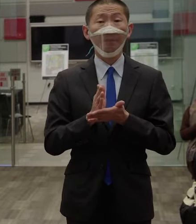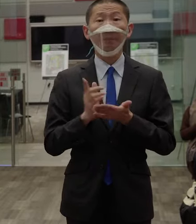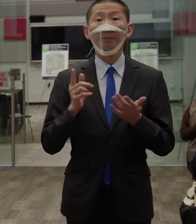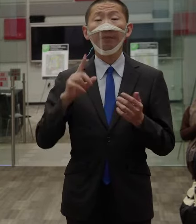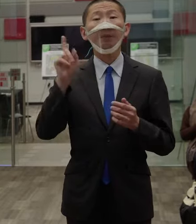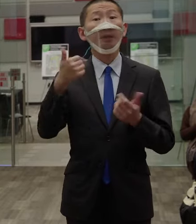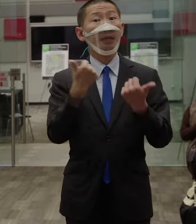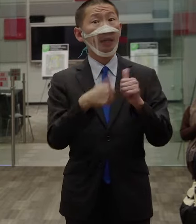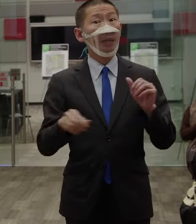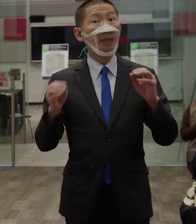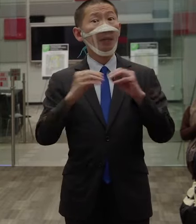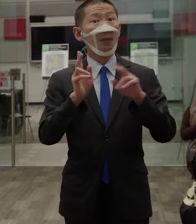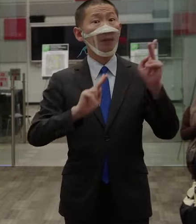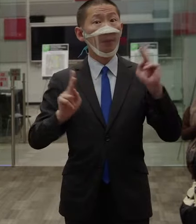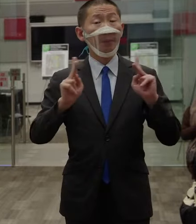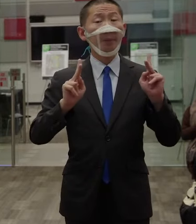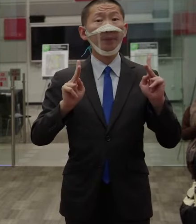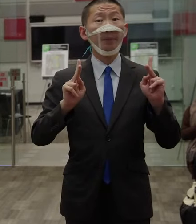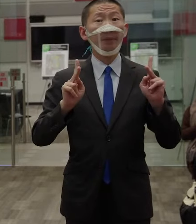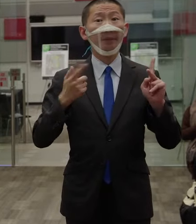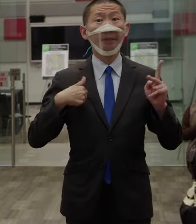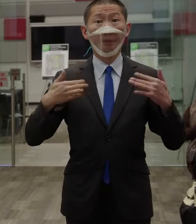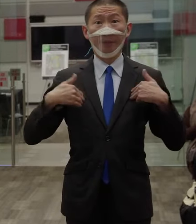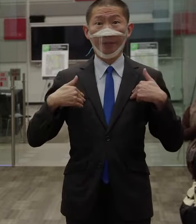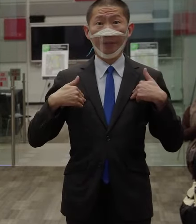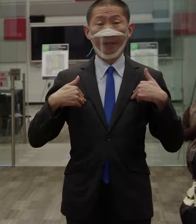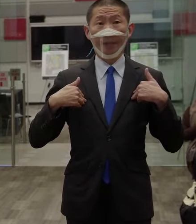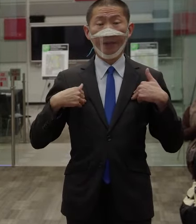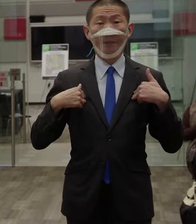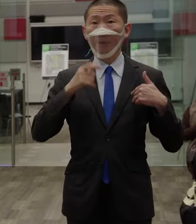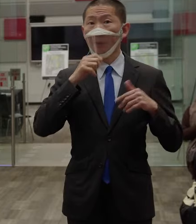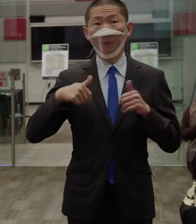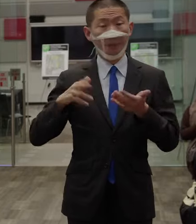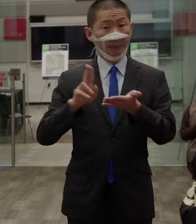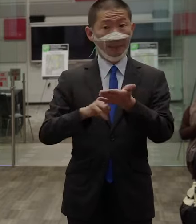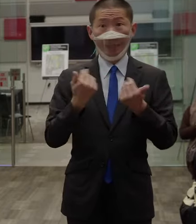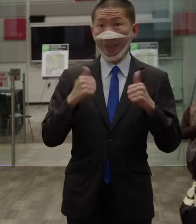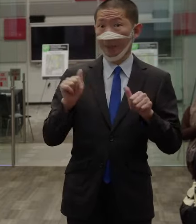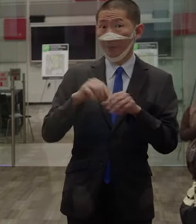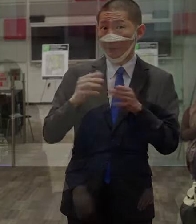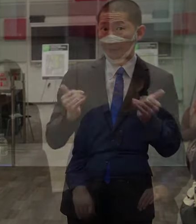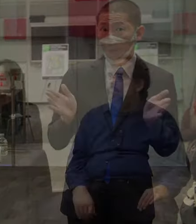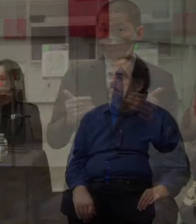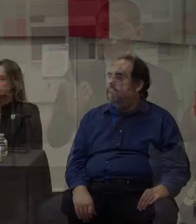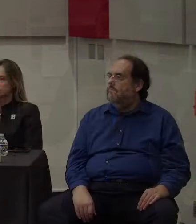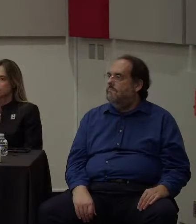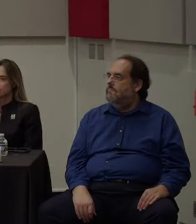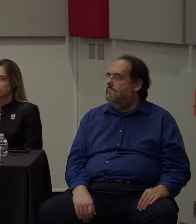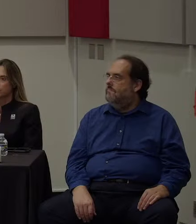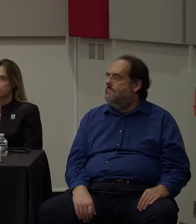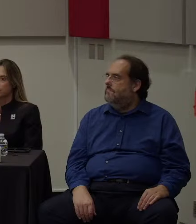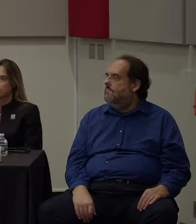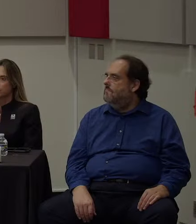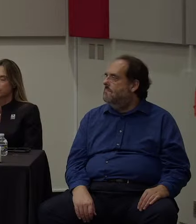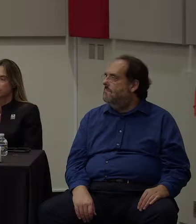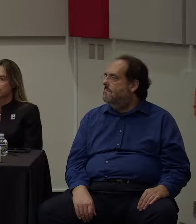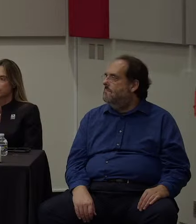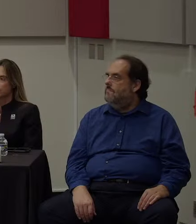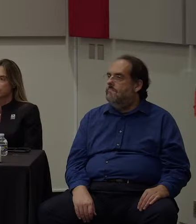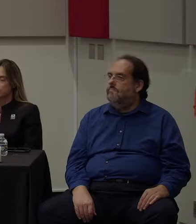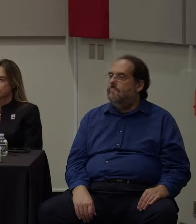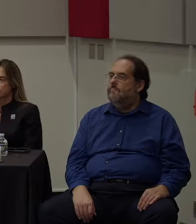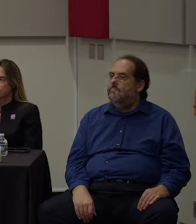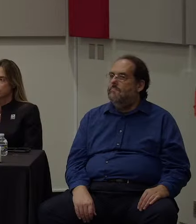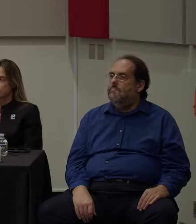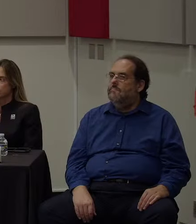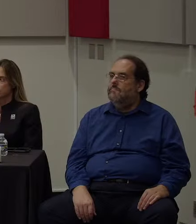there anyone else, that's all that we have on our list, is there anyone else in this room who wishes to provide testimony?